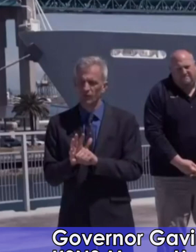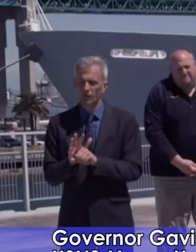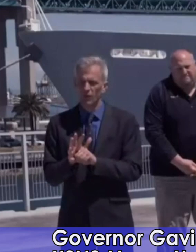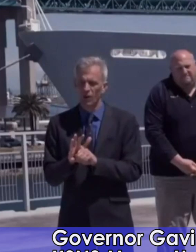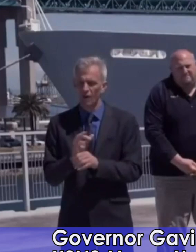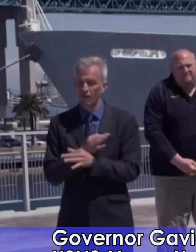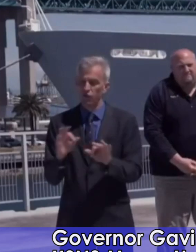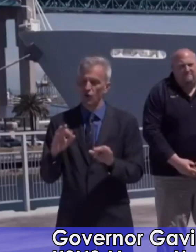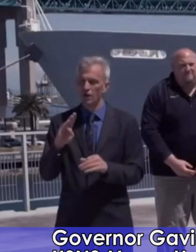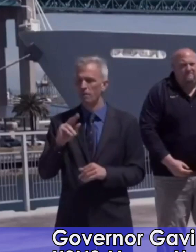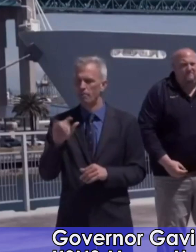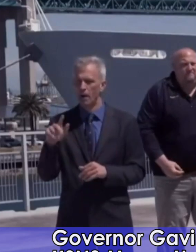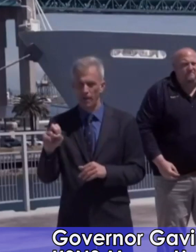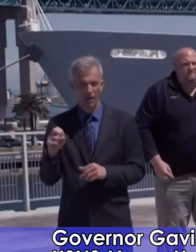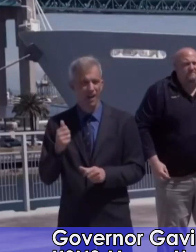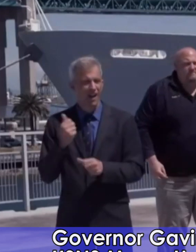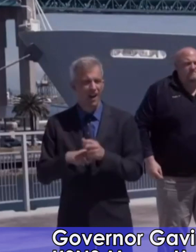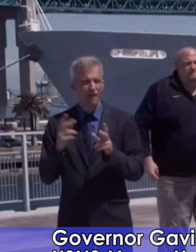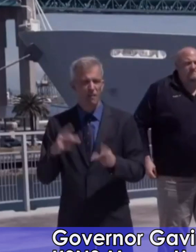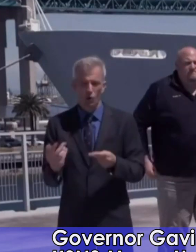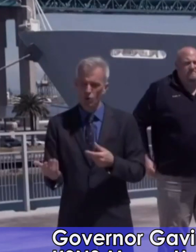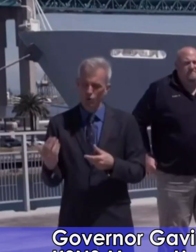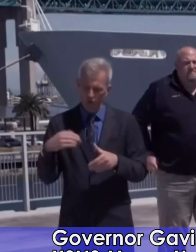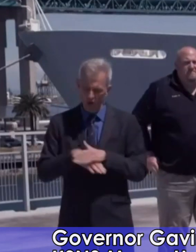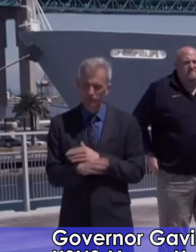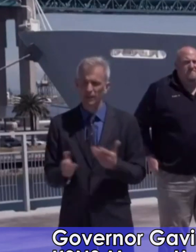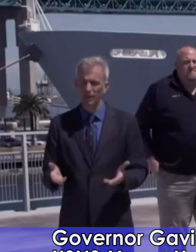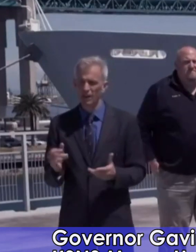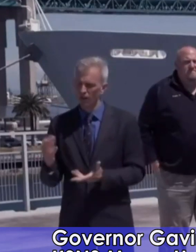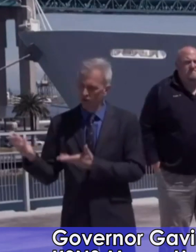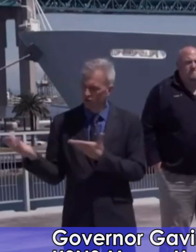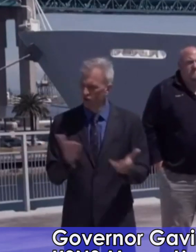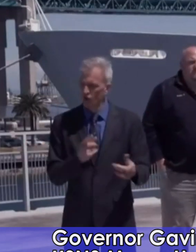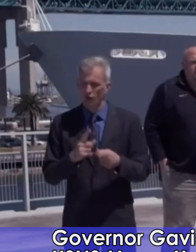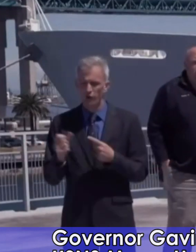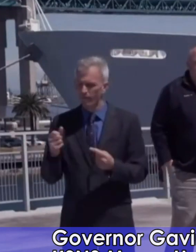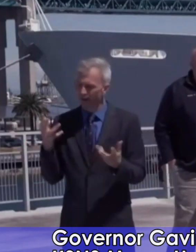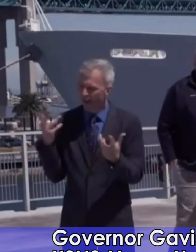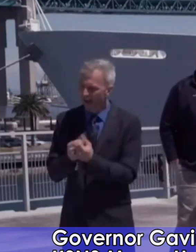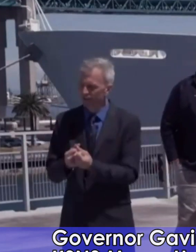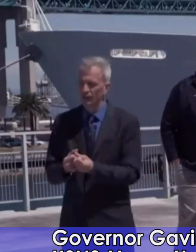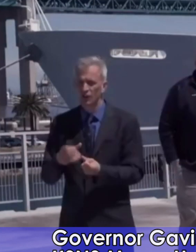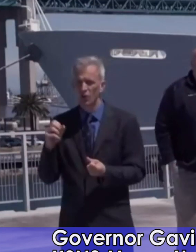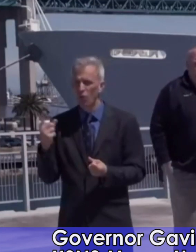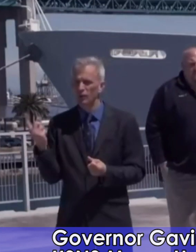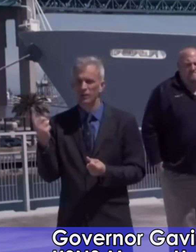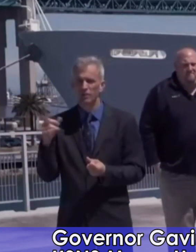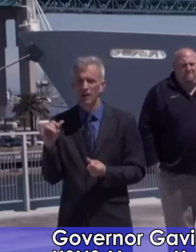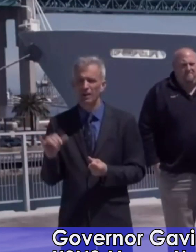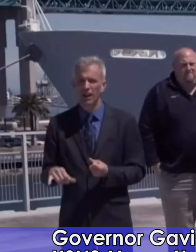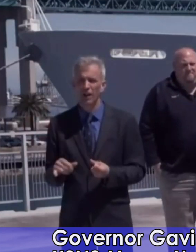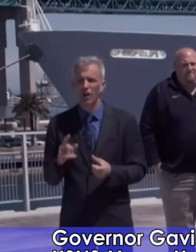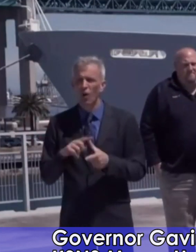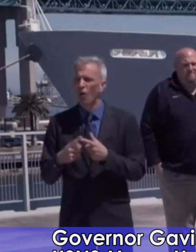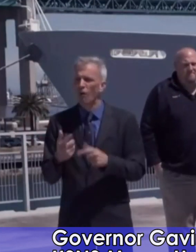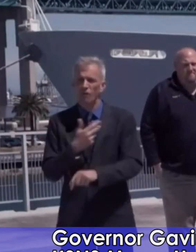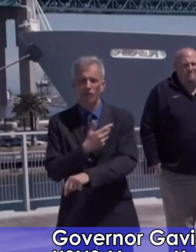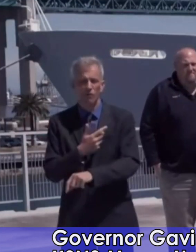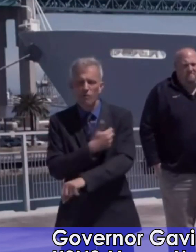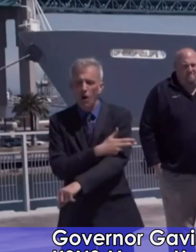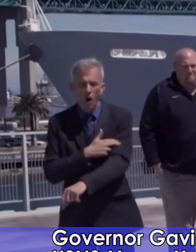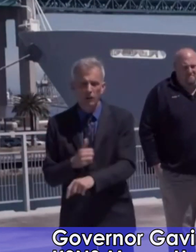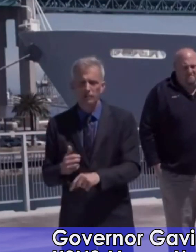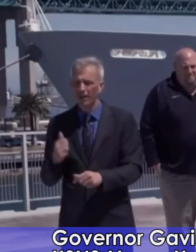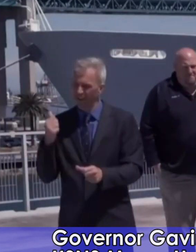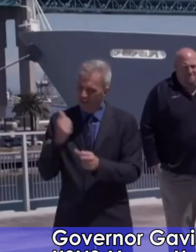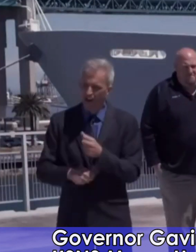every person who comes in, whether transported from a direct accident or something like that, or from a hospital,